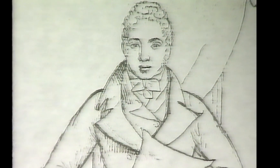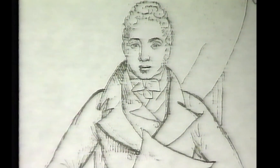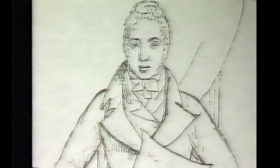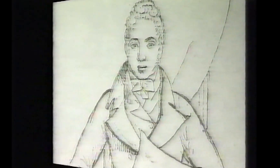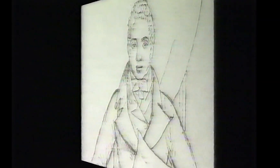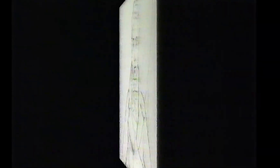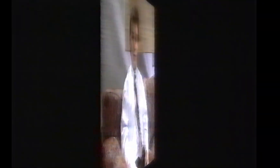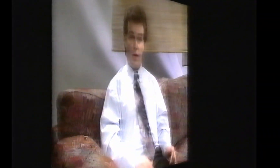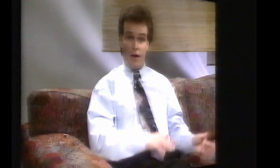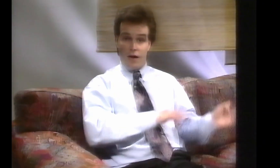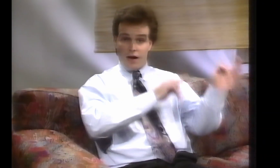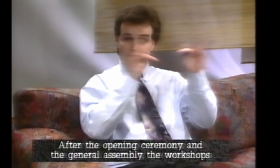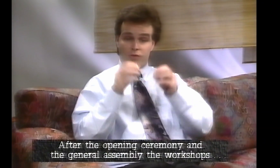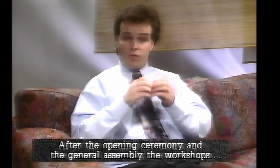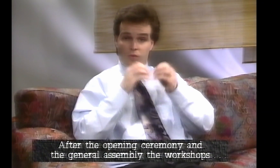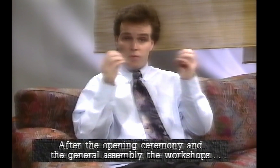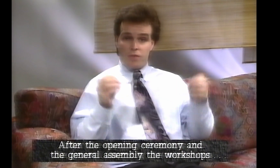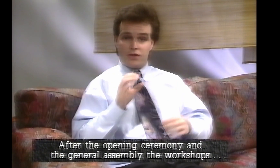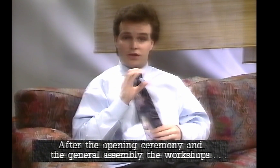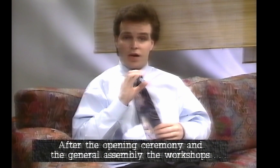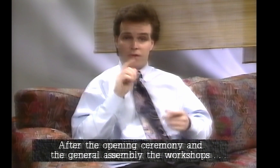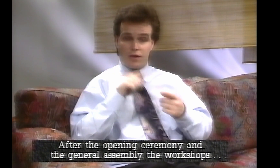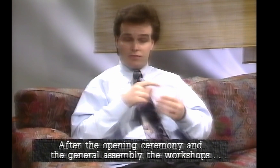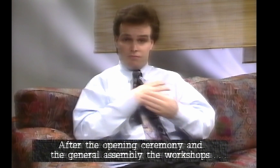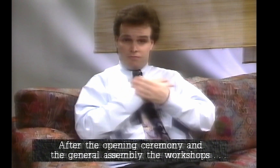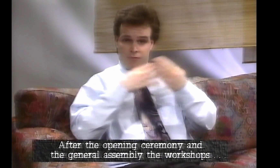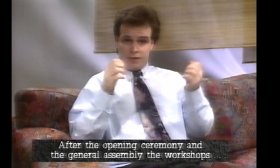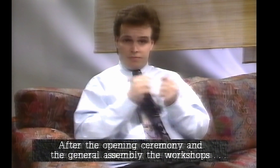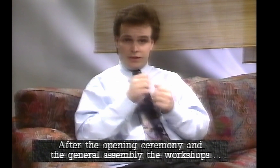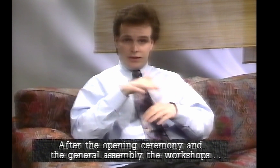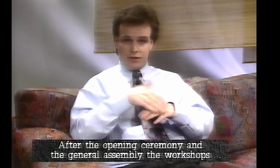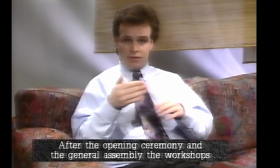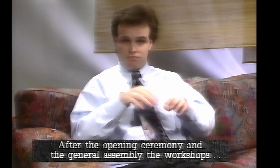are oralists and know nothing. They have no sign language.